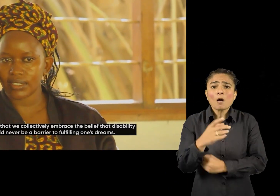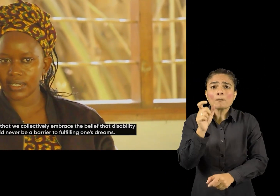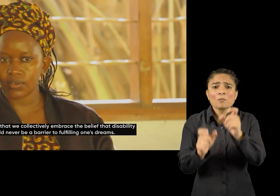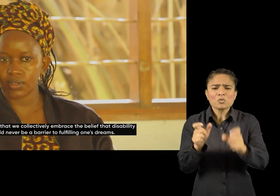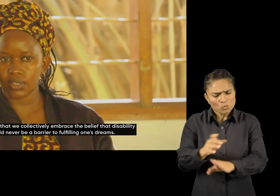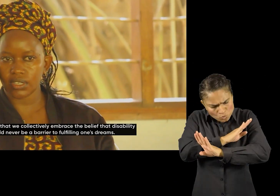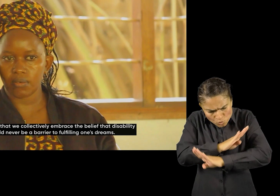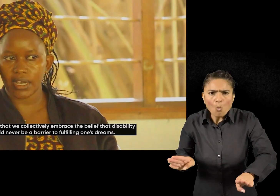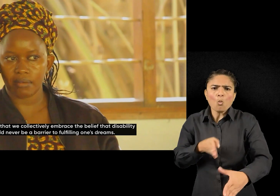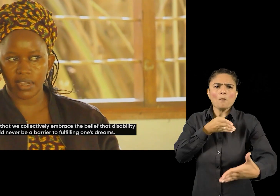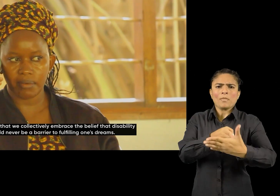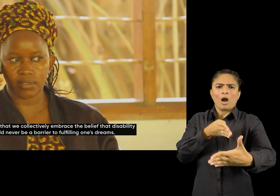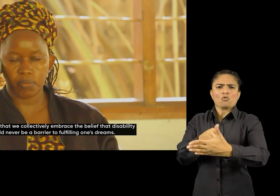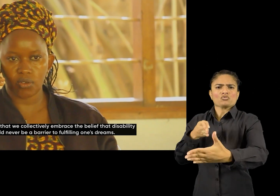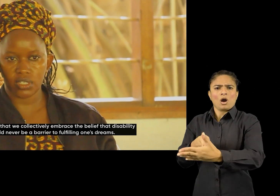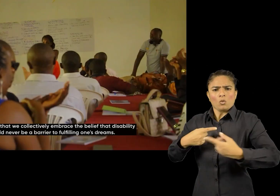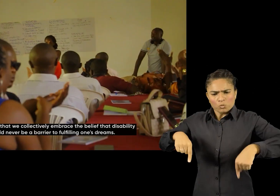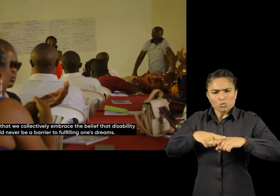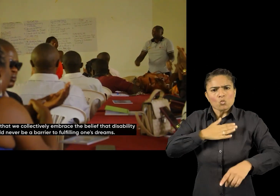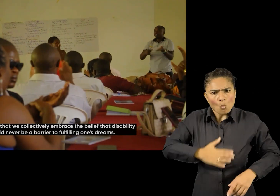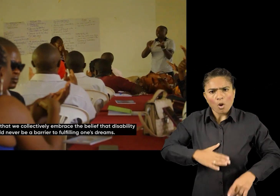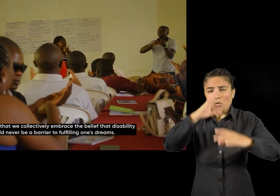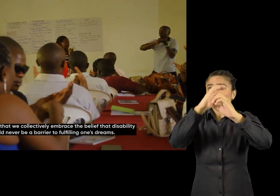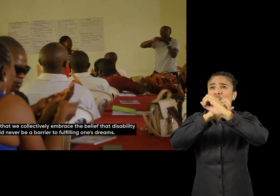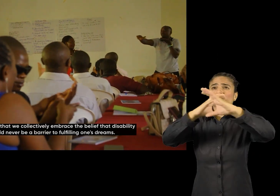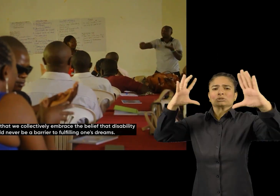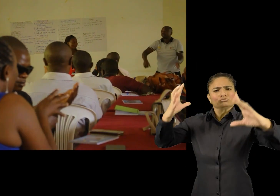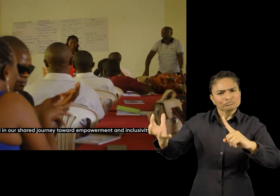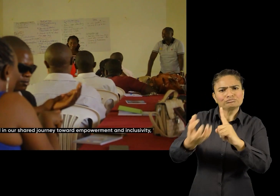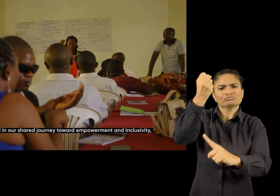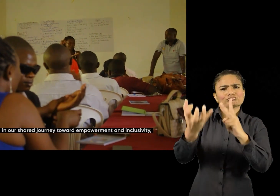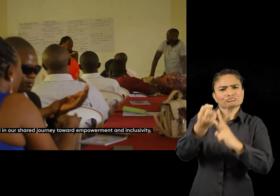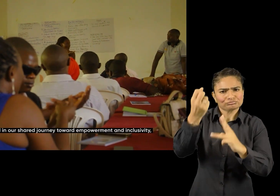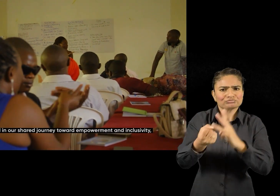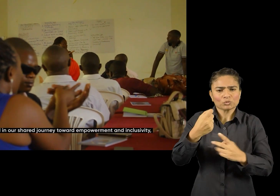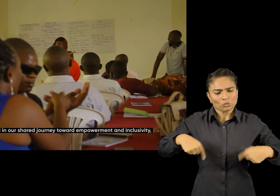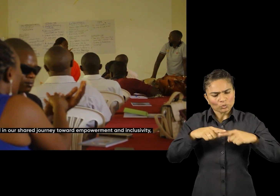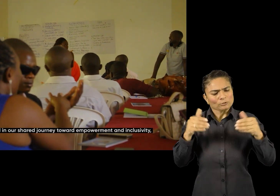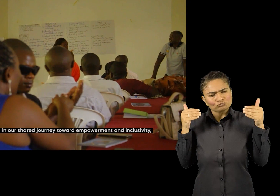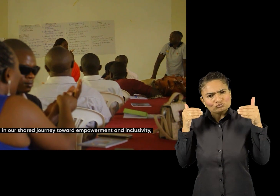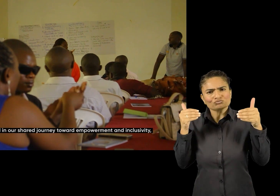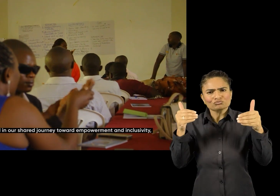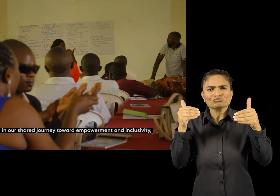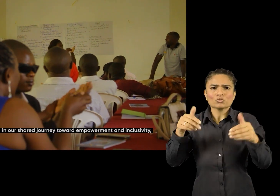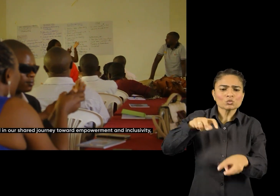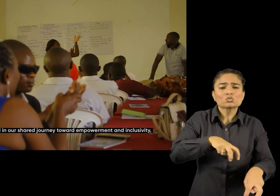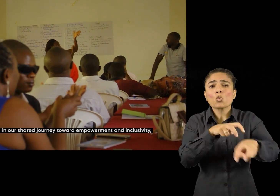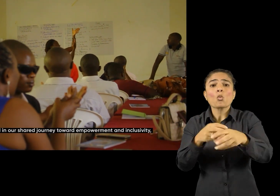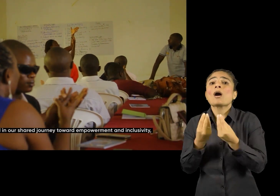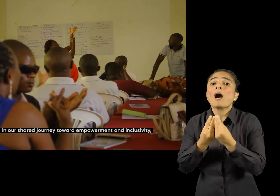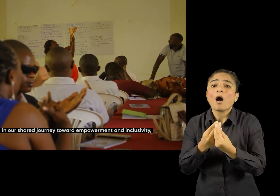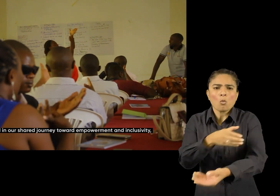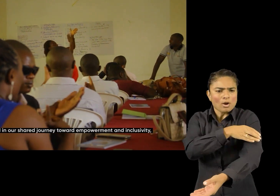be a barrier to fulfilling one's dreams. As we move forward in our shared